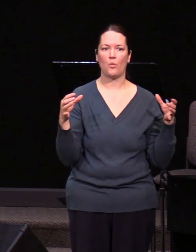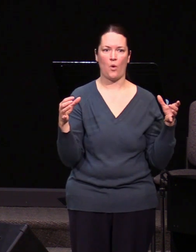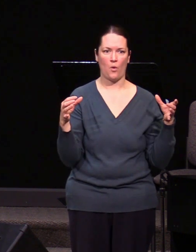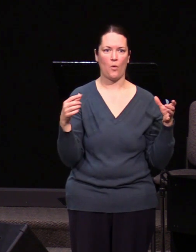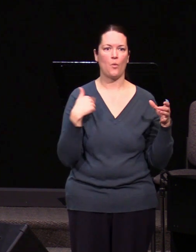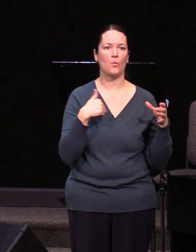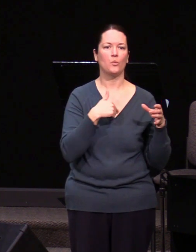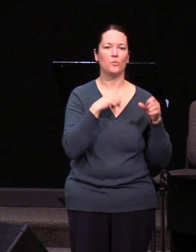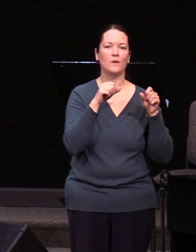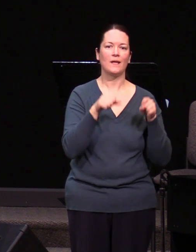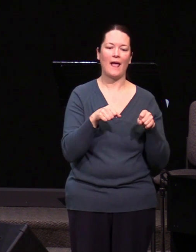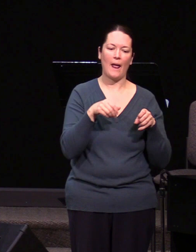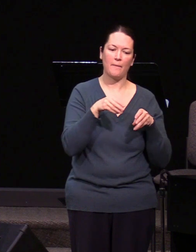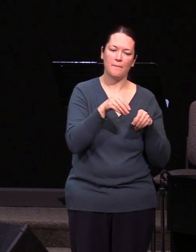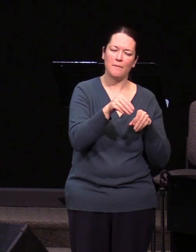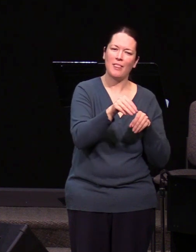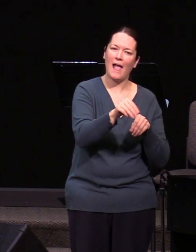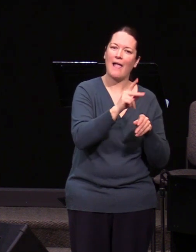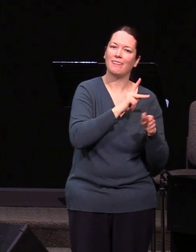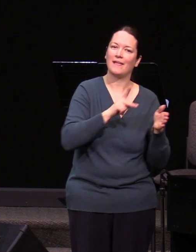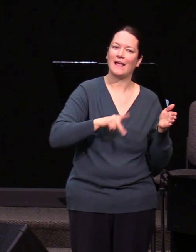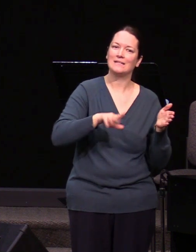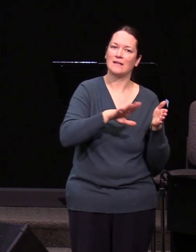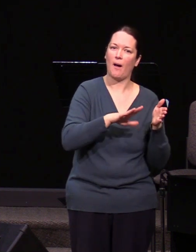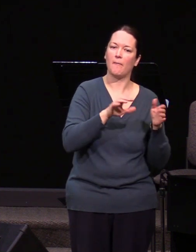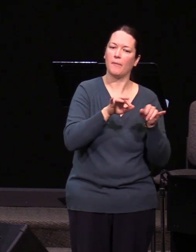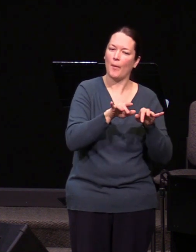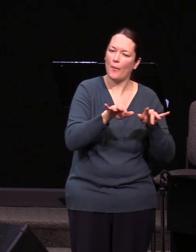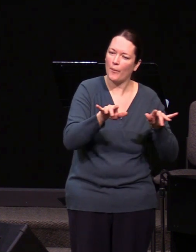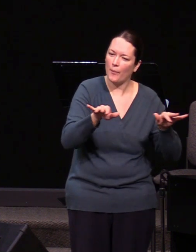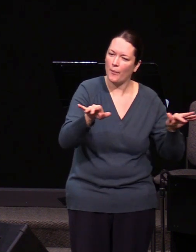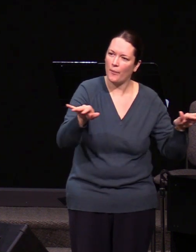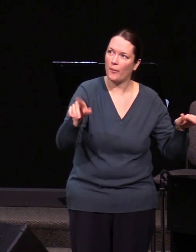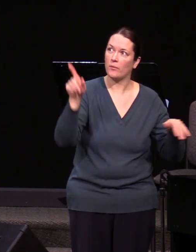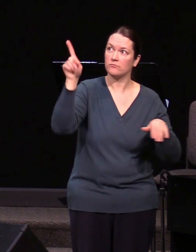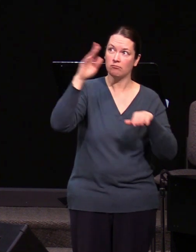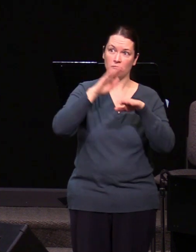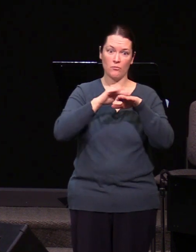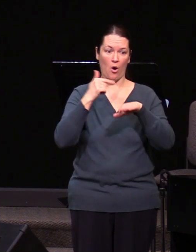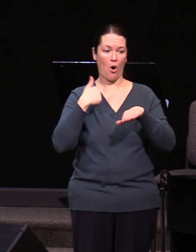and plant the kingdom that we are called to plant.